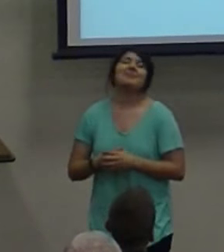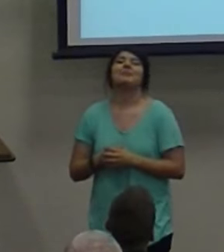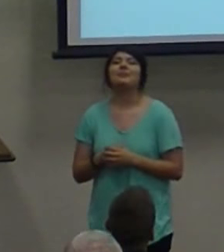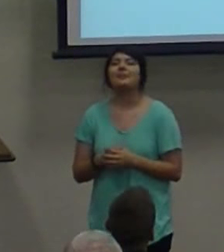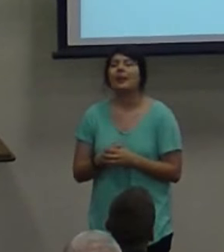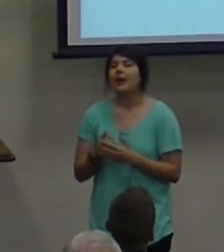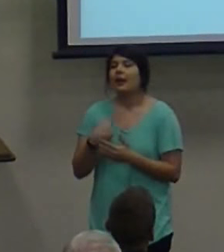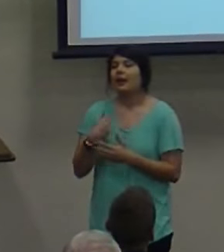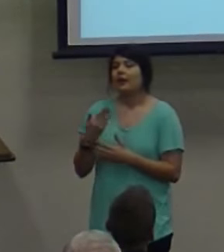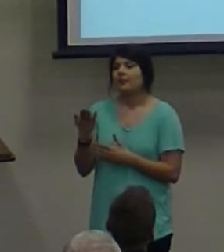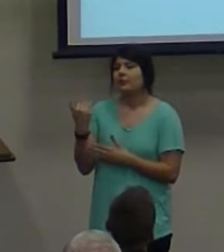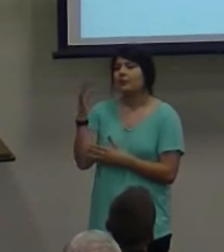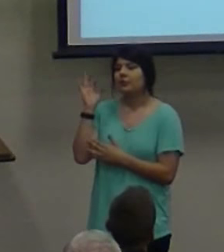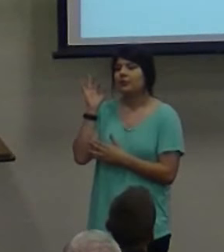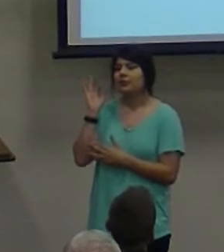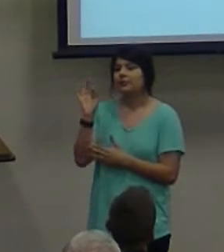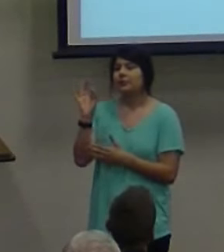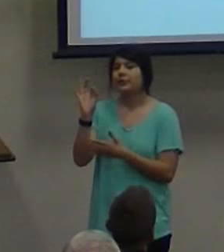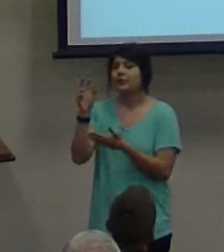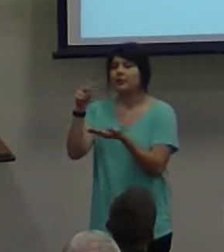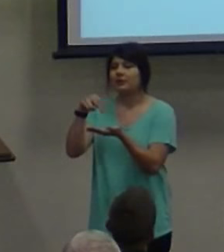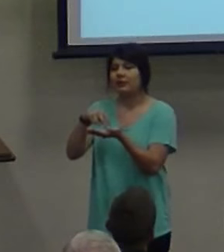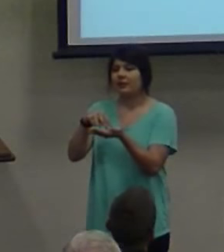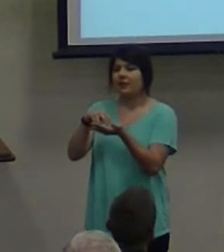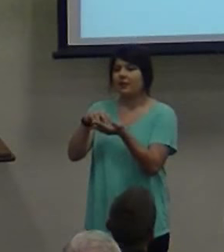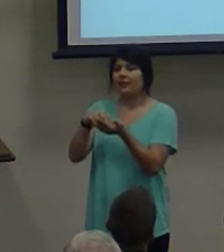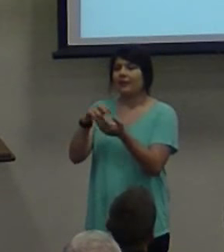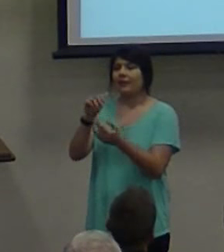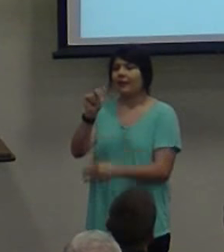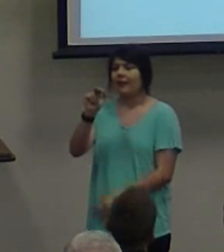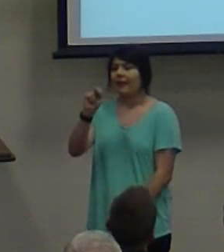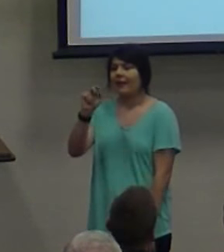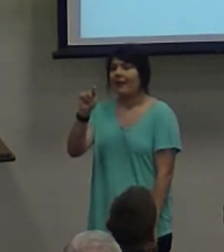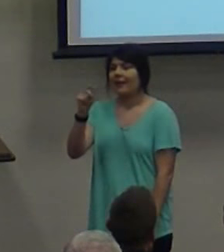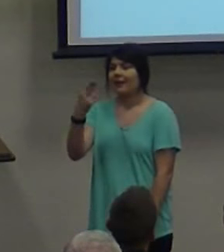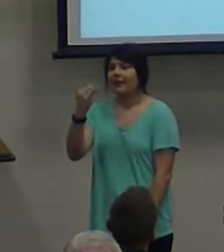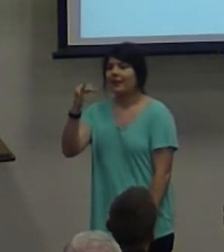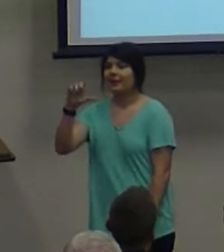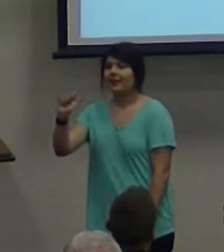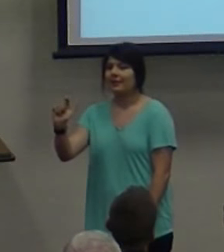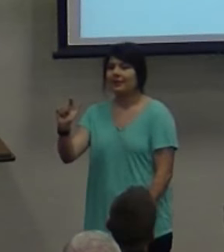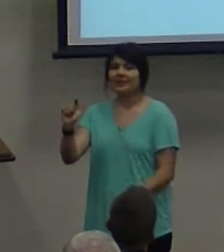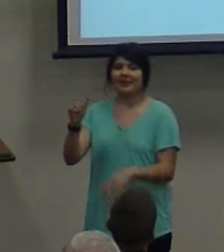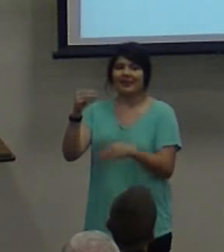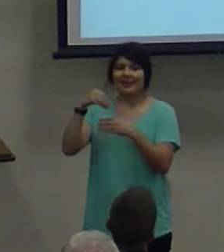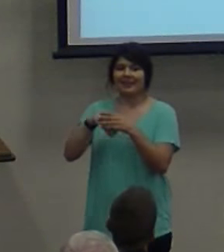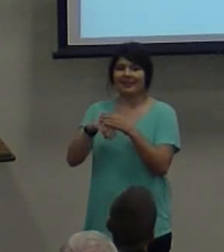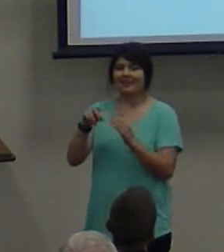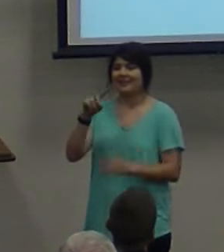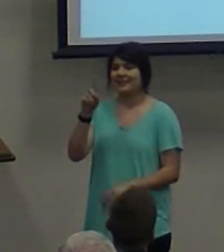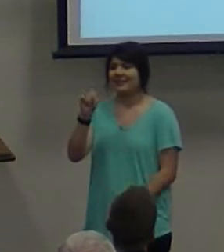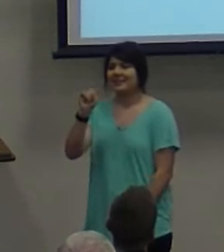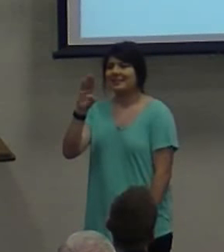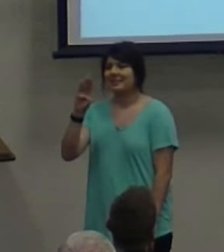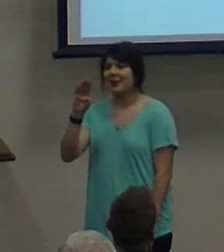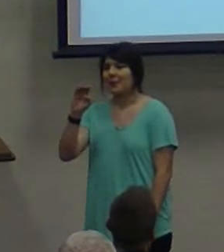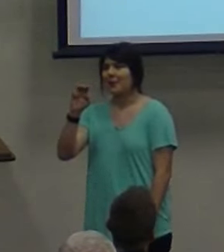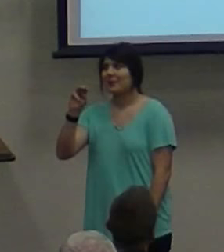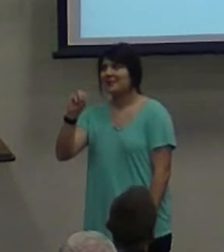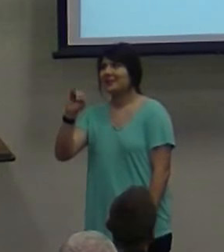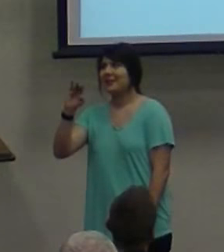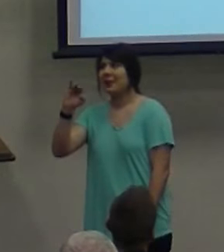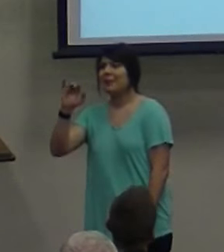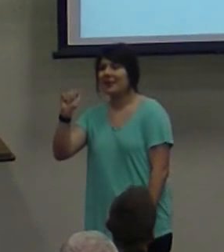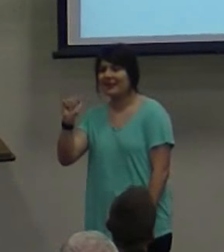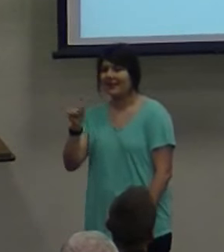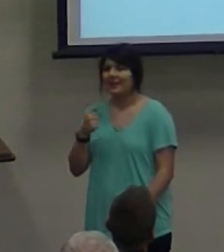was preaching standing on an anthill in Zambia in the early 70s. Anthills